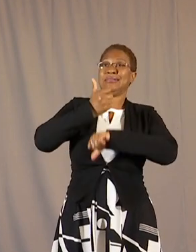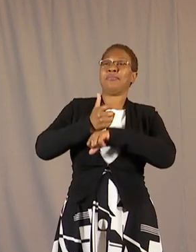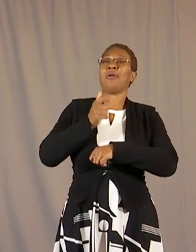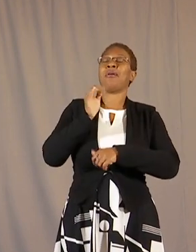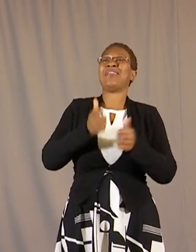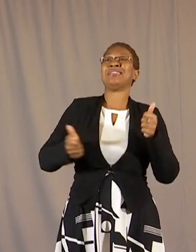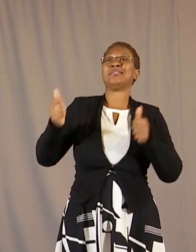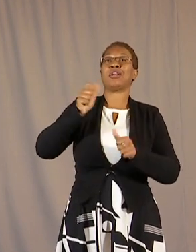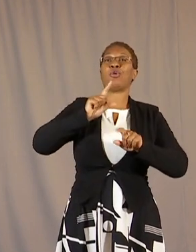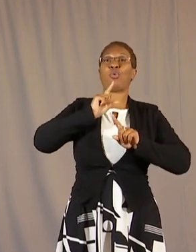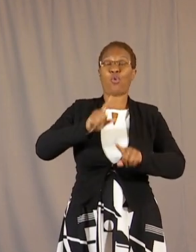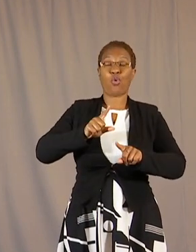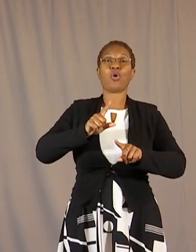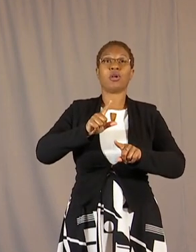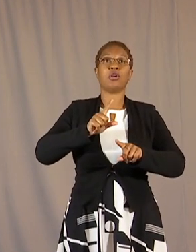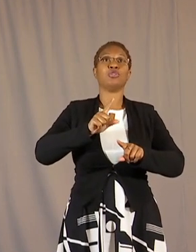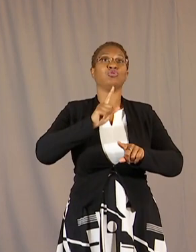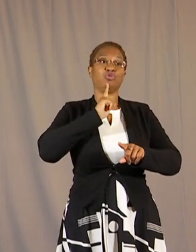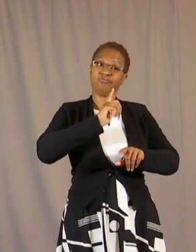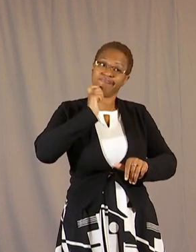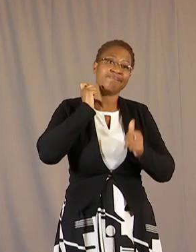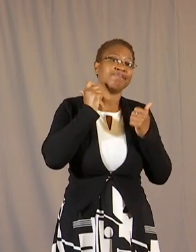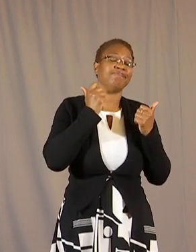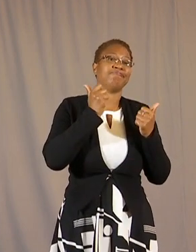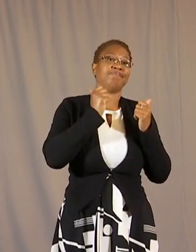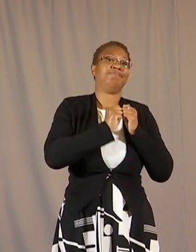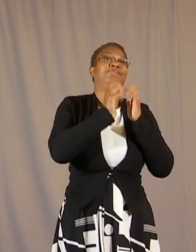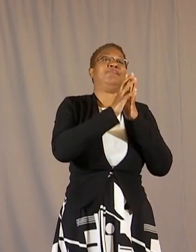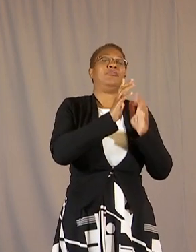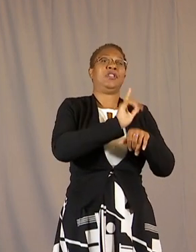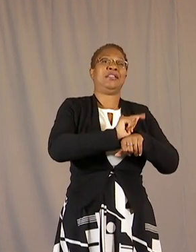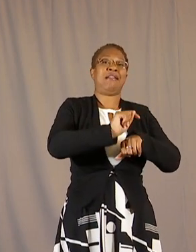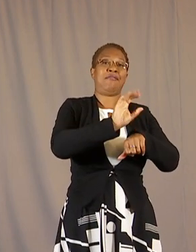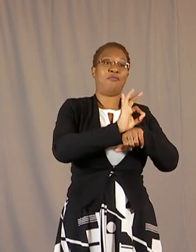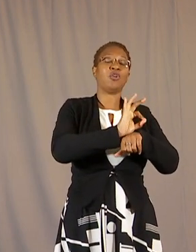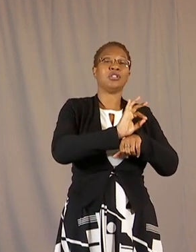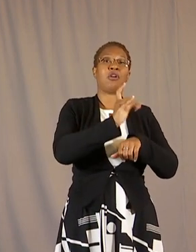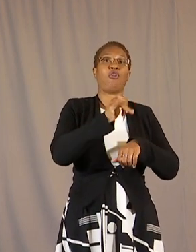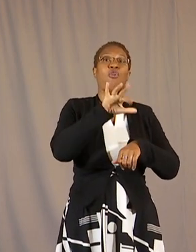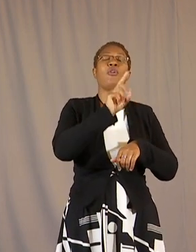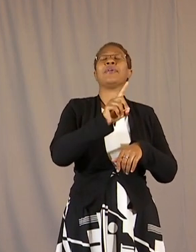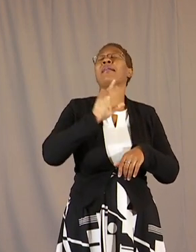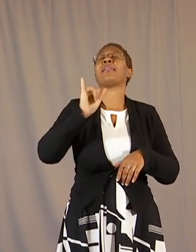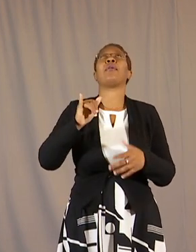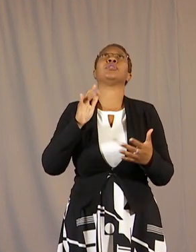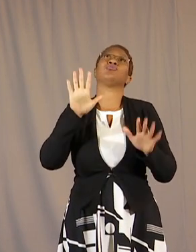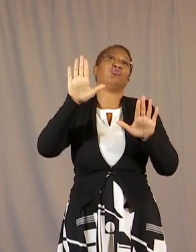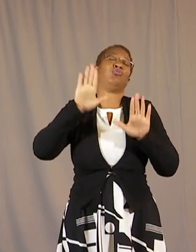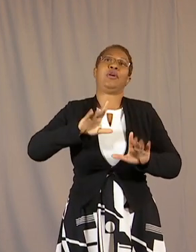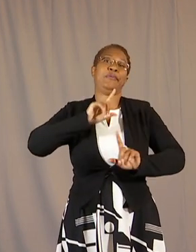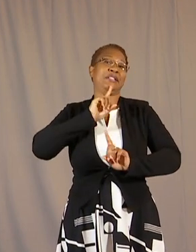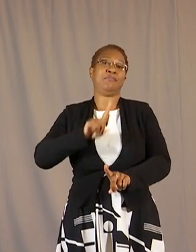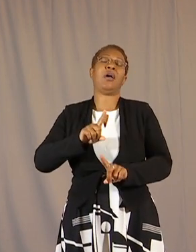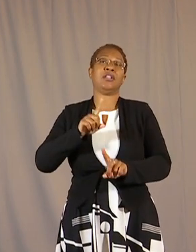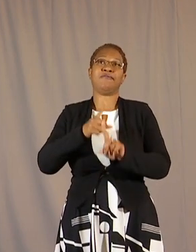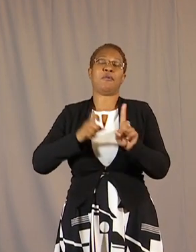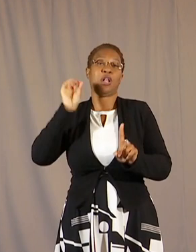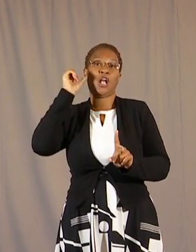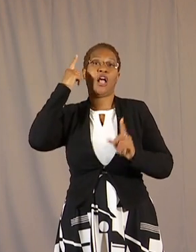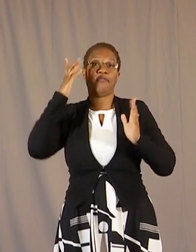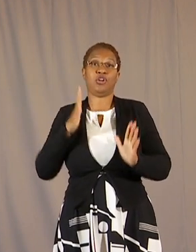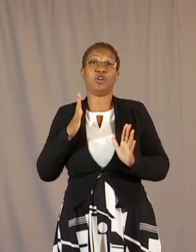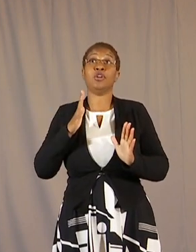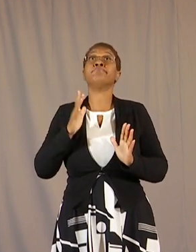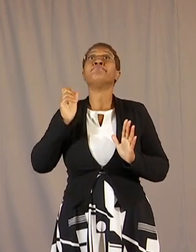that established the task force in itself was a great pioneering response, something that was recognized